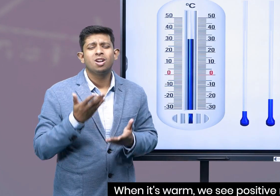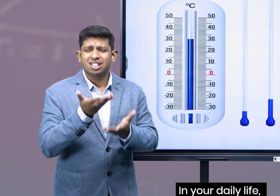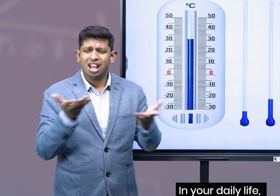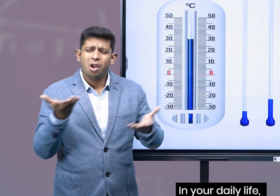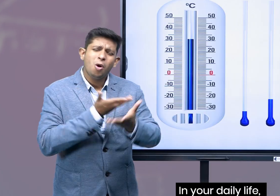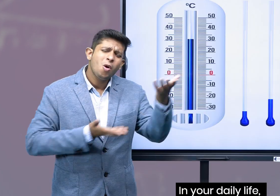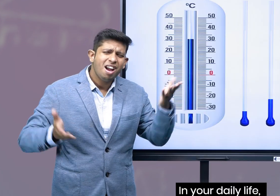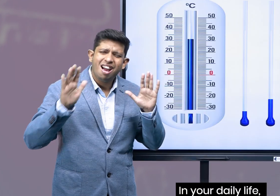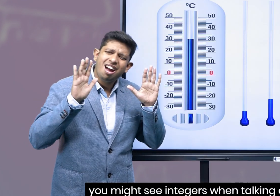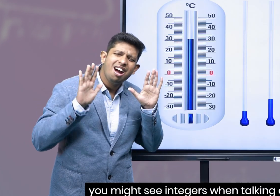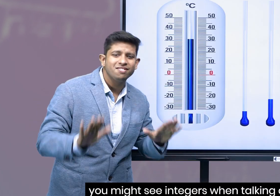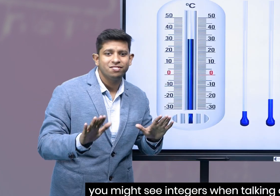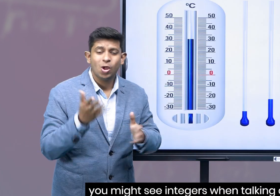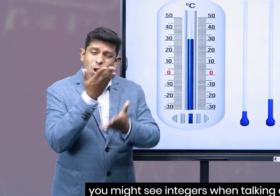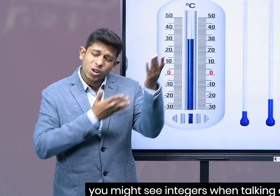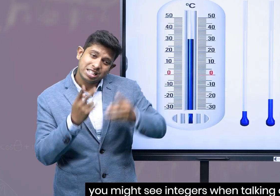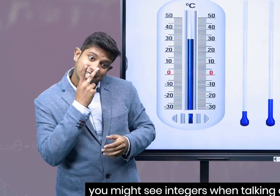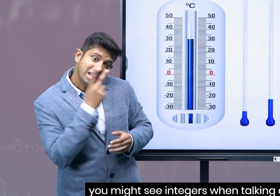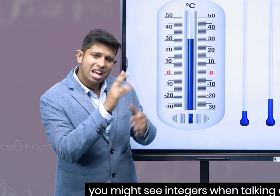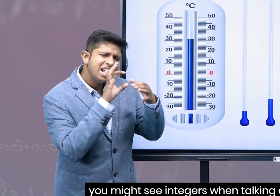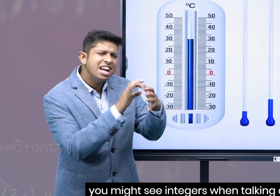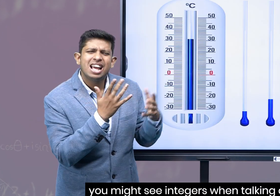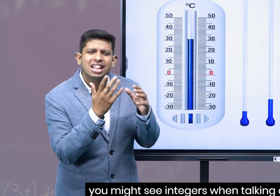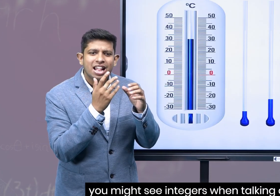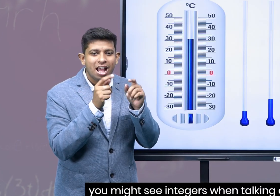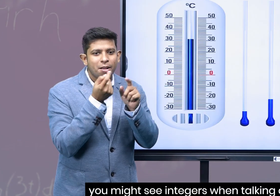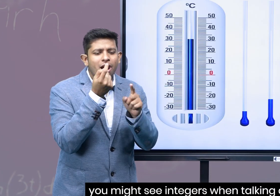In your daily life, you might see integers when talking about money.